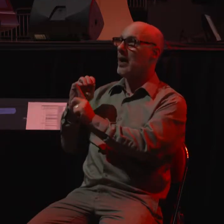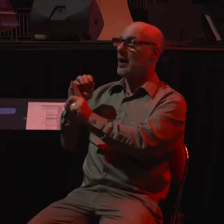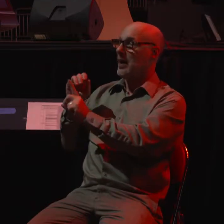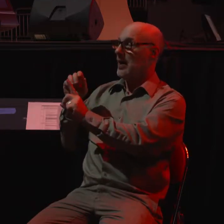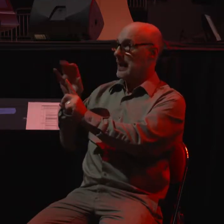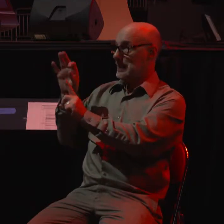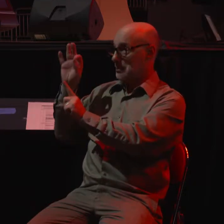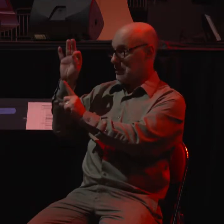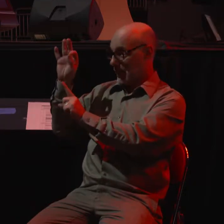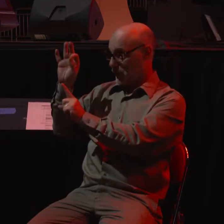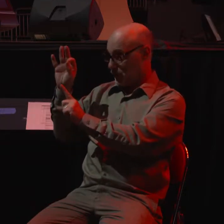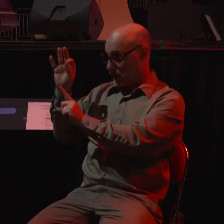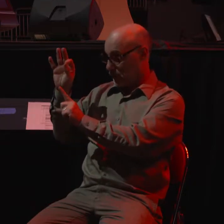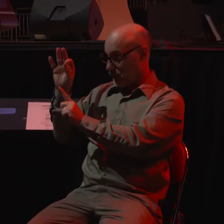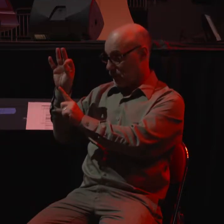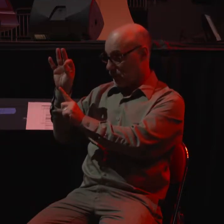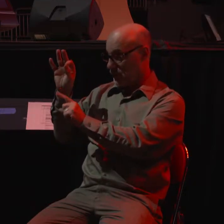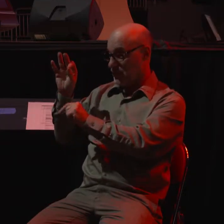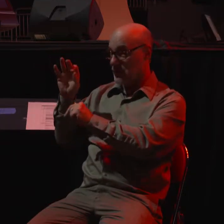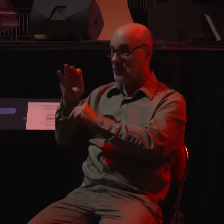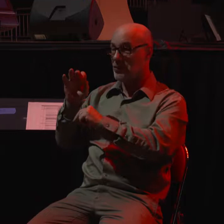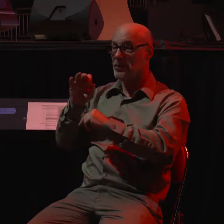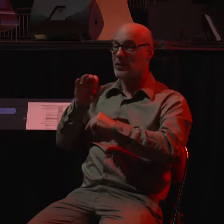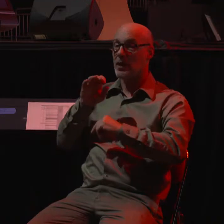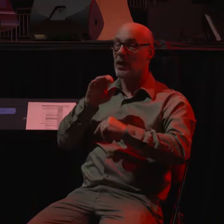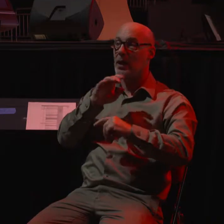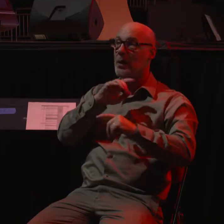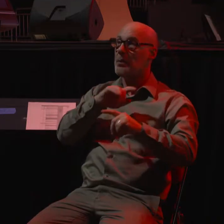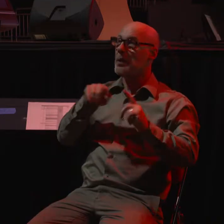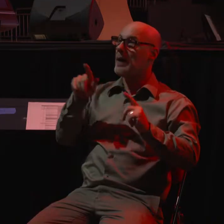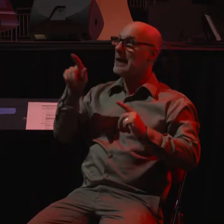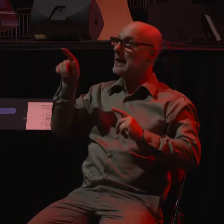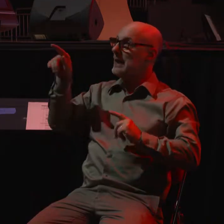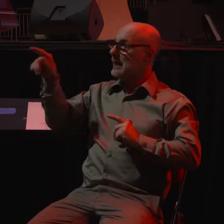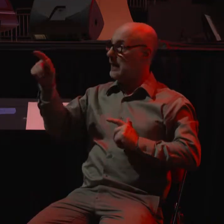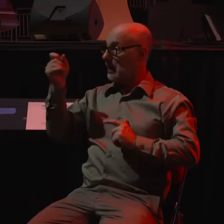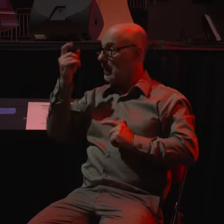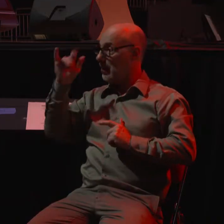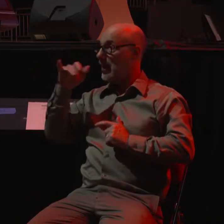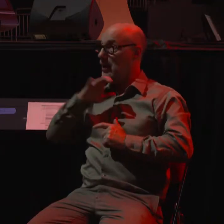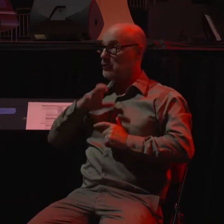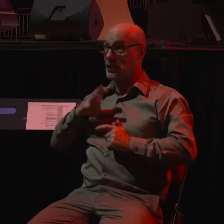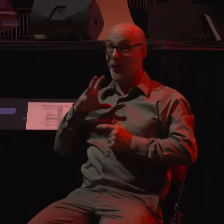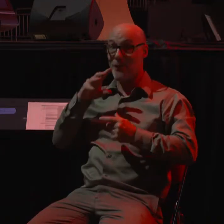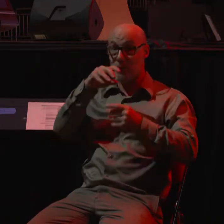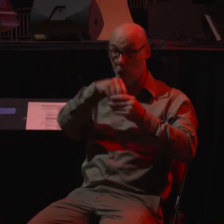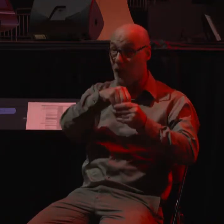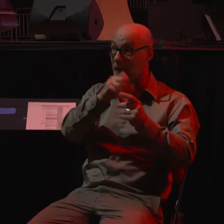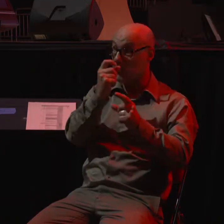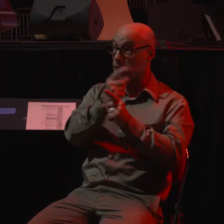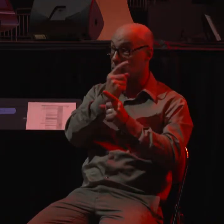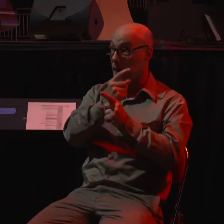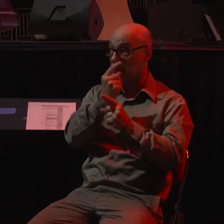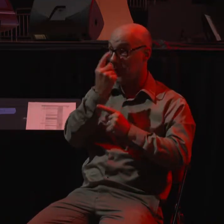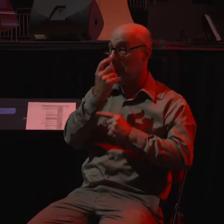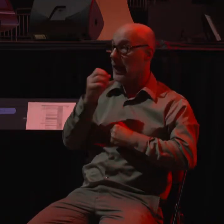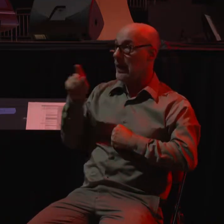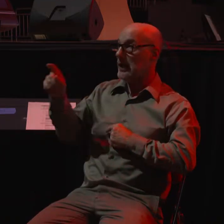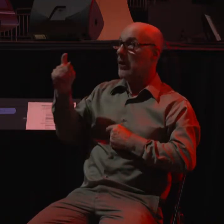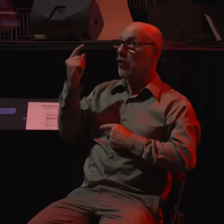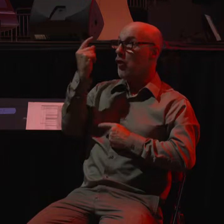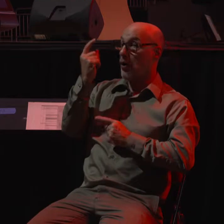caused him to think rightly, not only about Christian engagement, but caused him to think rightly about his